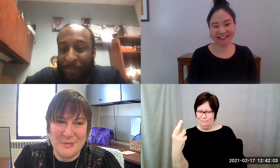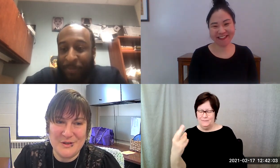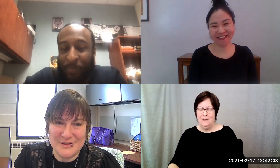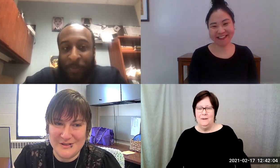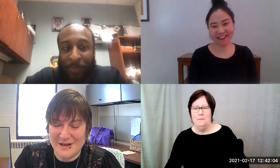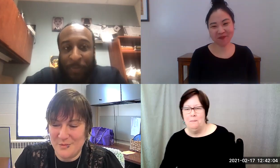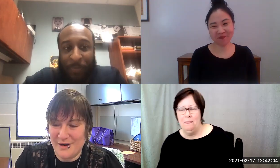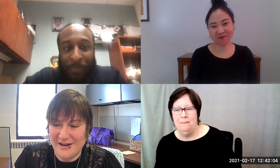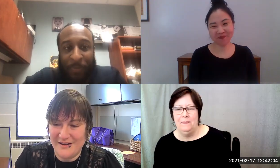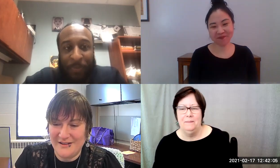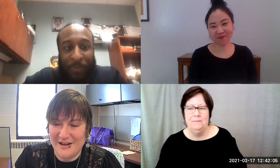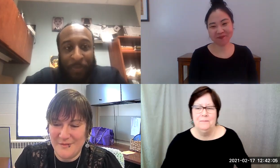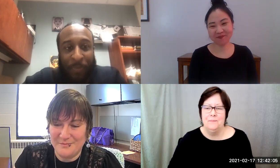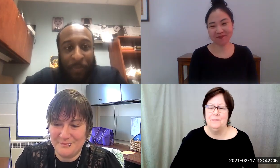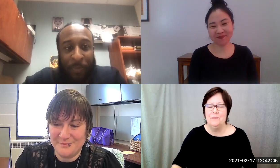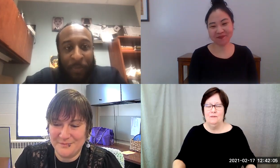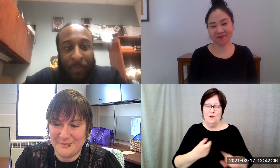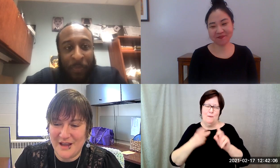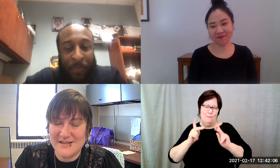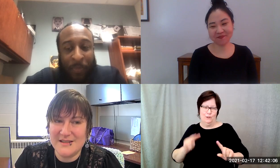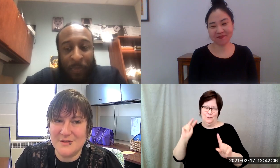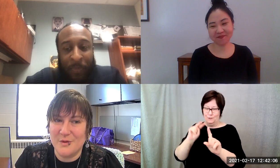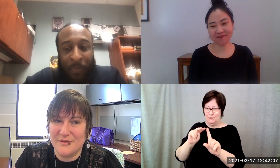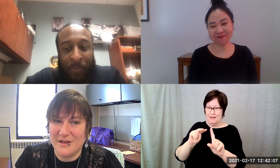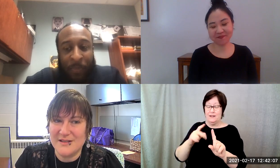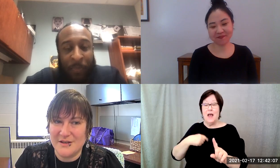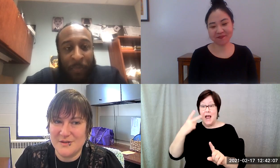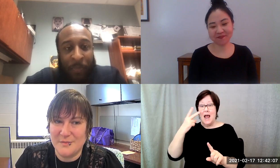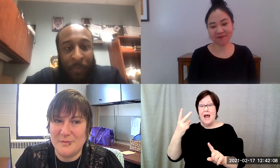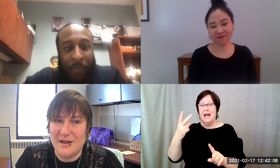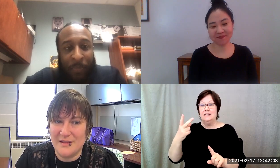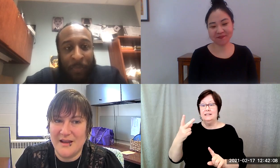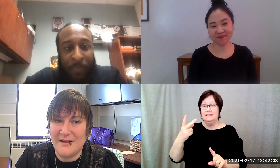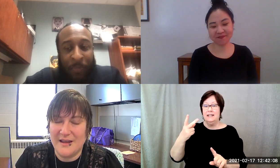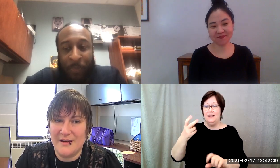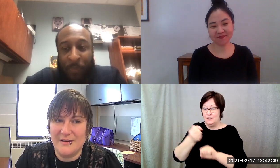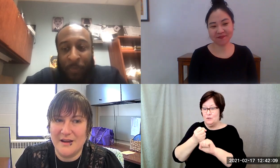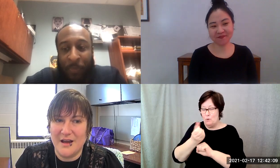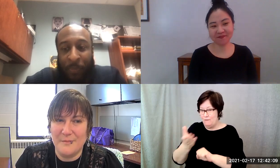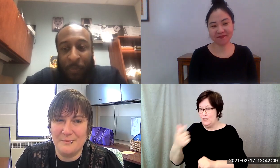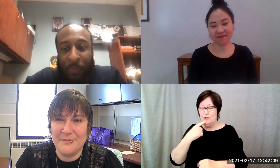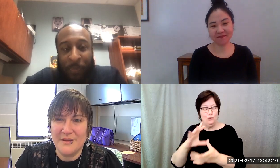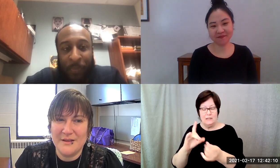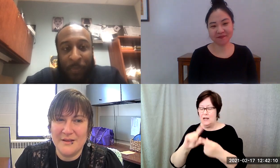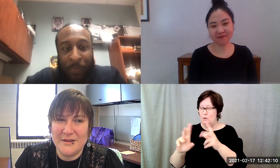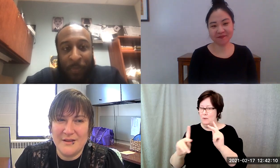you from a personal standpoint, I see the supportive things that you say to people online, and